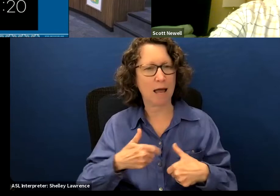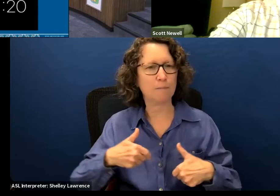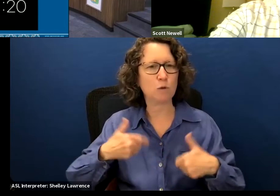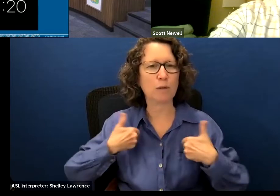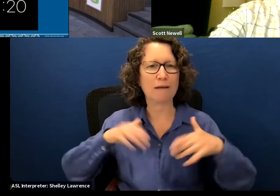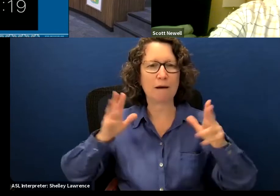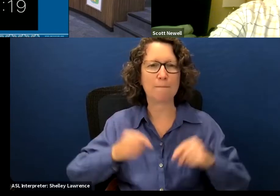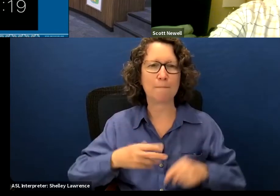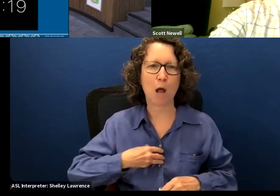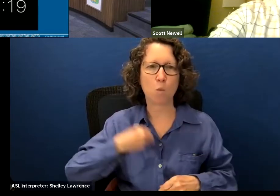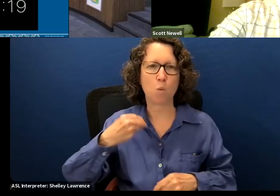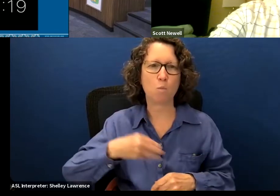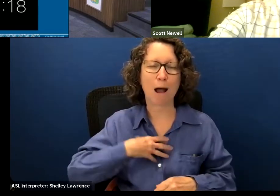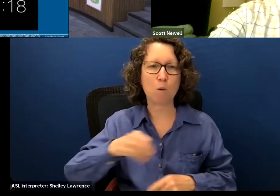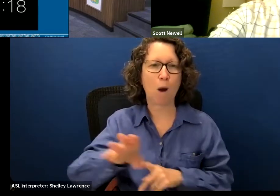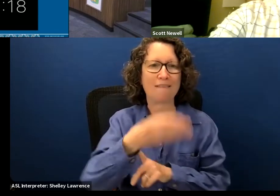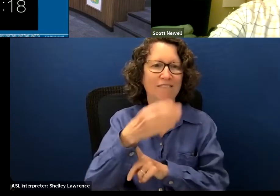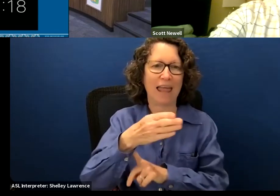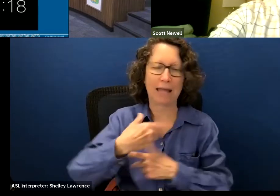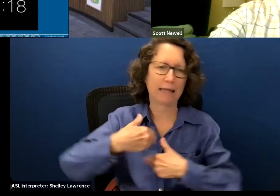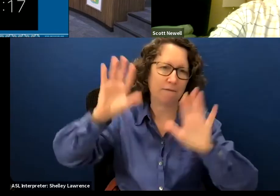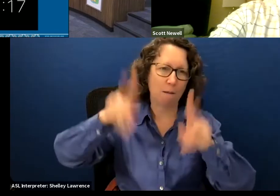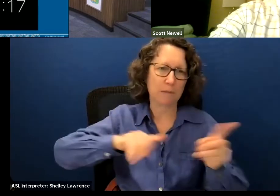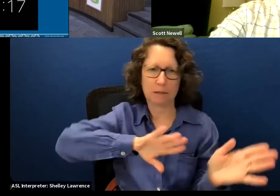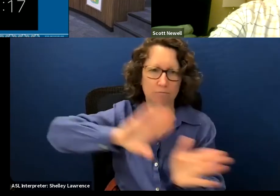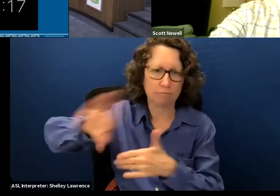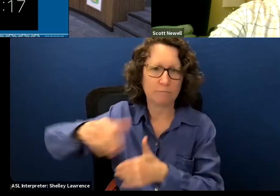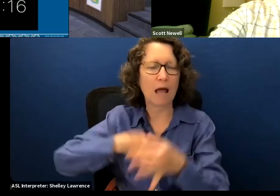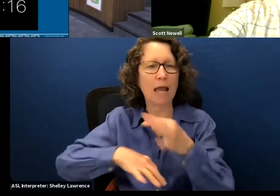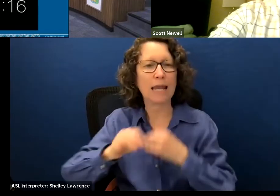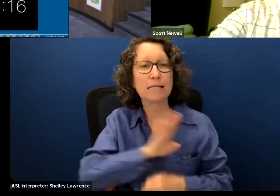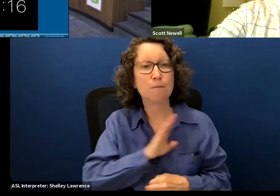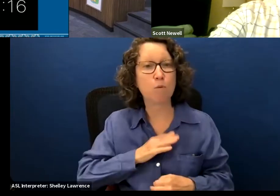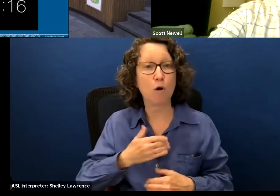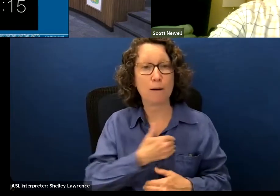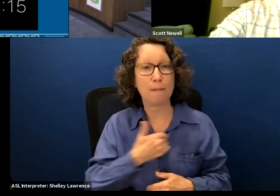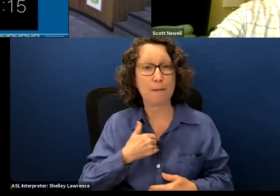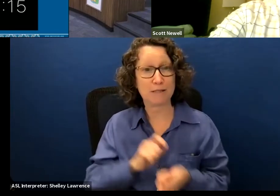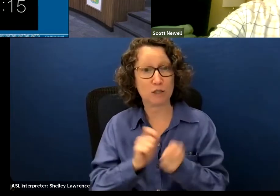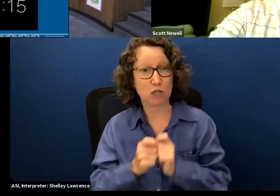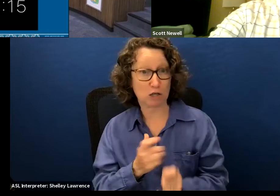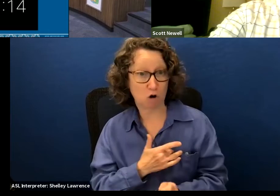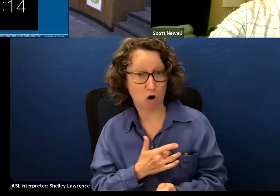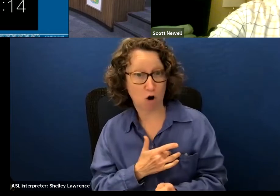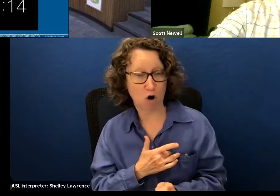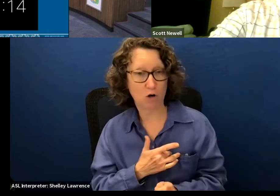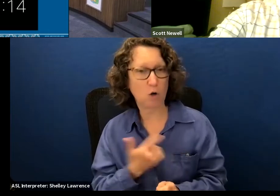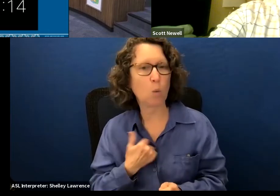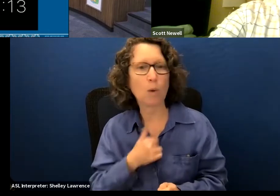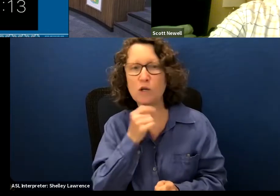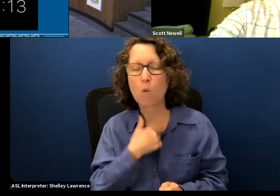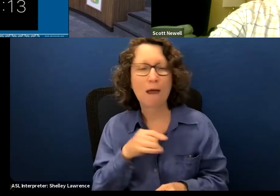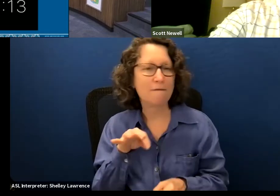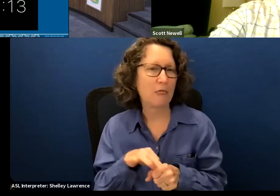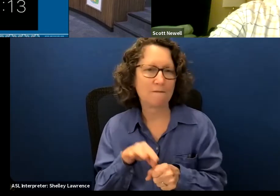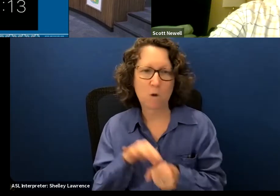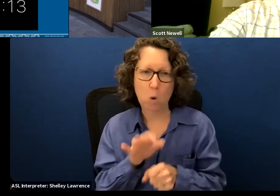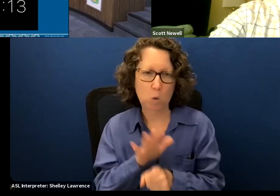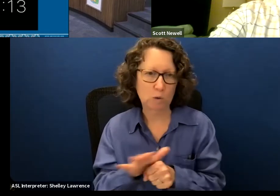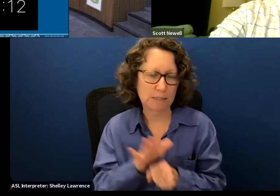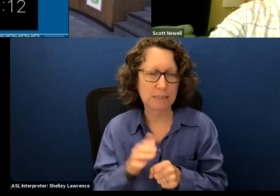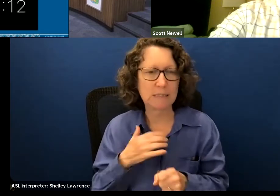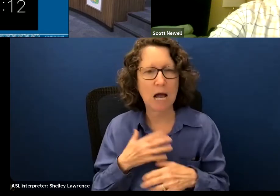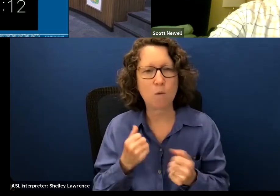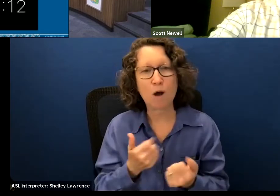my white flag in that battle. Unless some board members have had a change of heart, we simply don't have the votes. I want